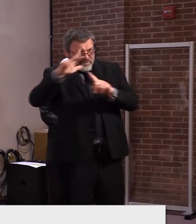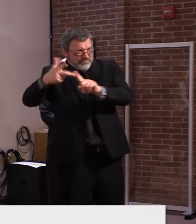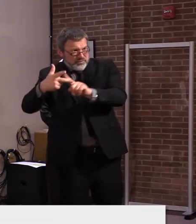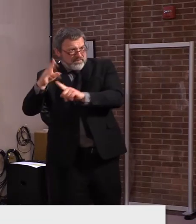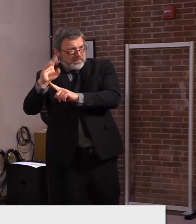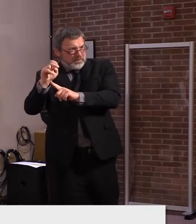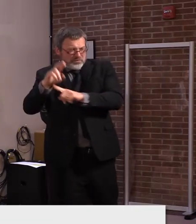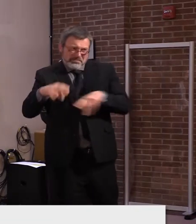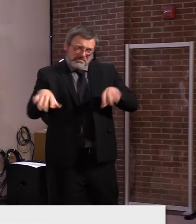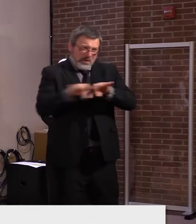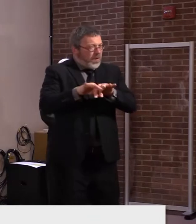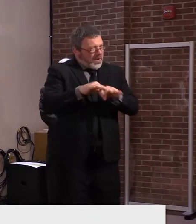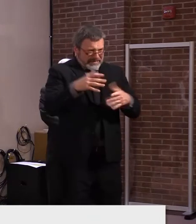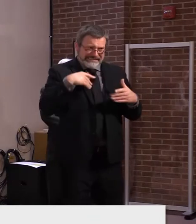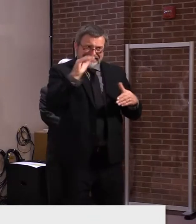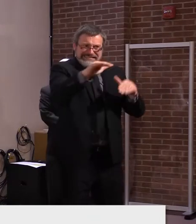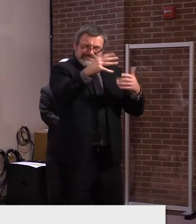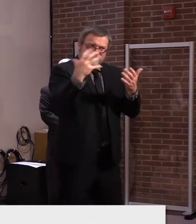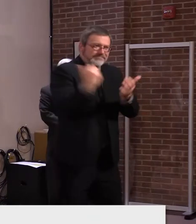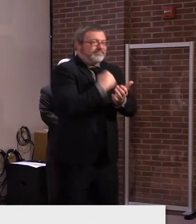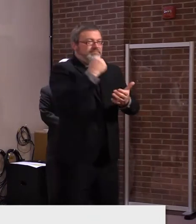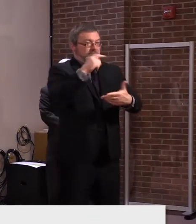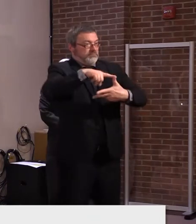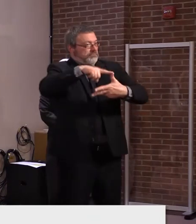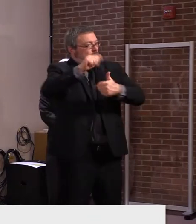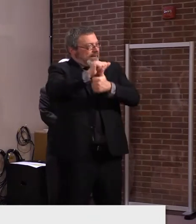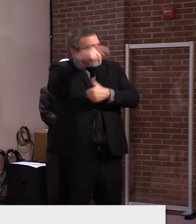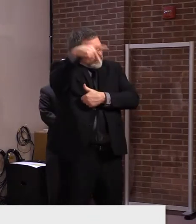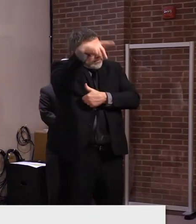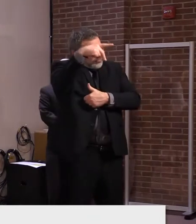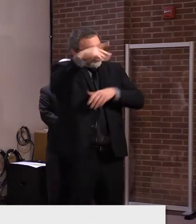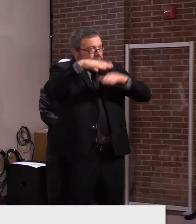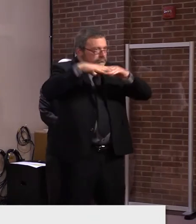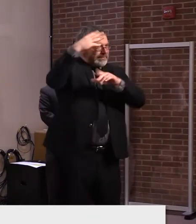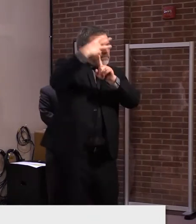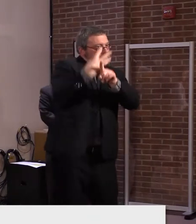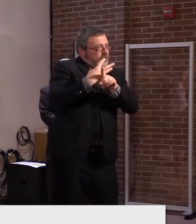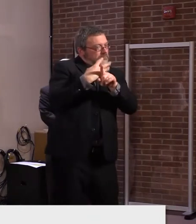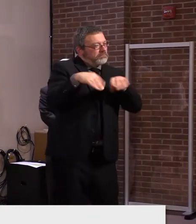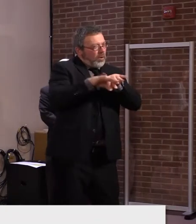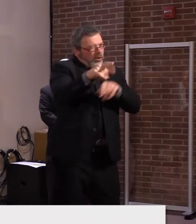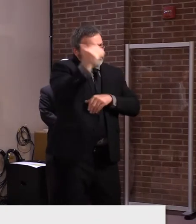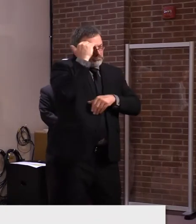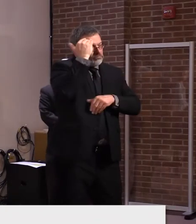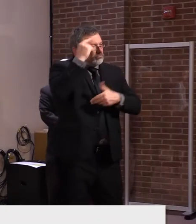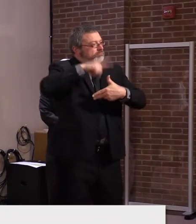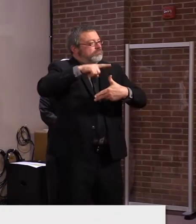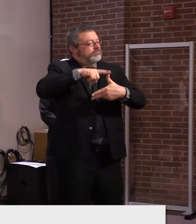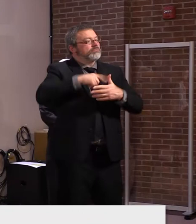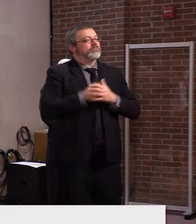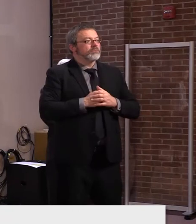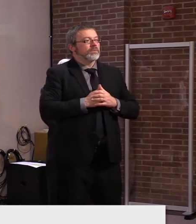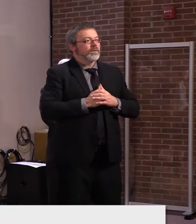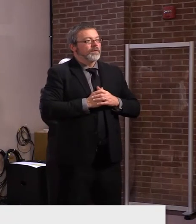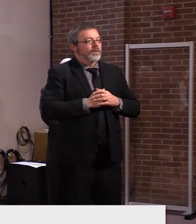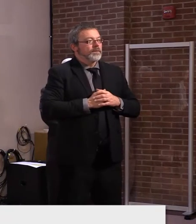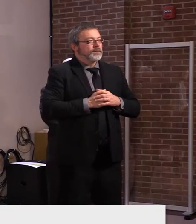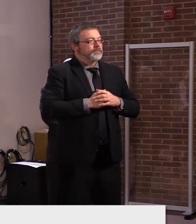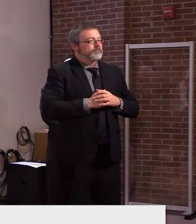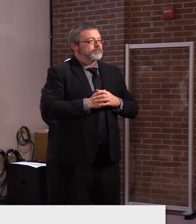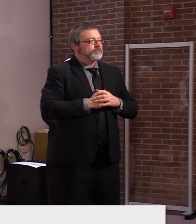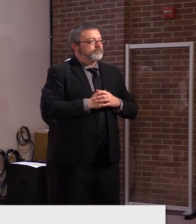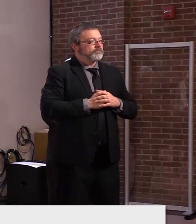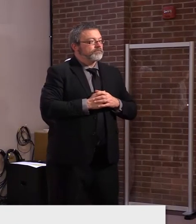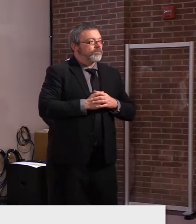immunity. Is there any evidence, Dr. Kelso, that the influx of tourists is having any effect on